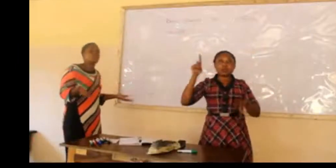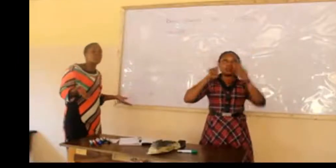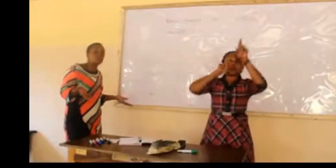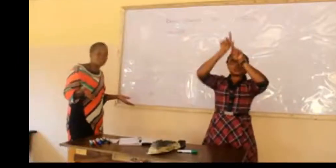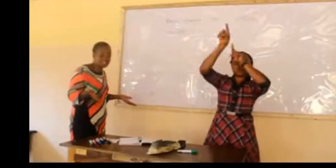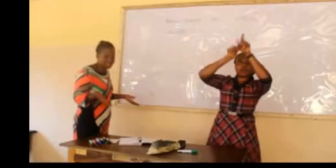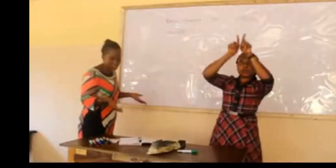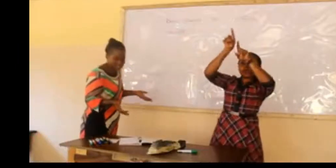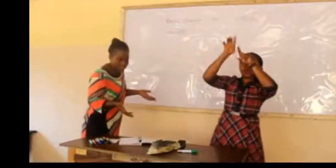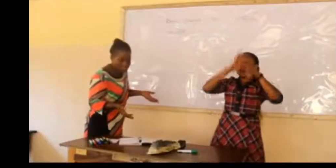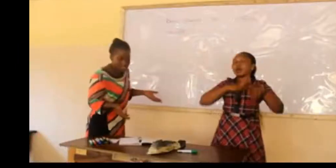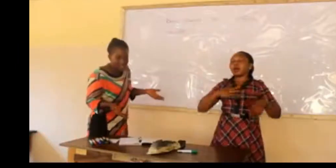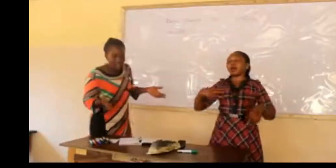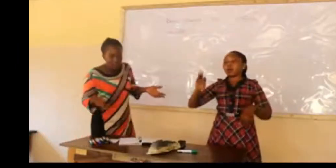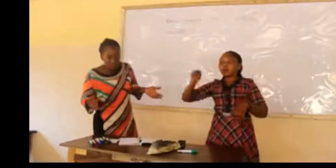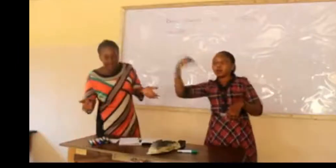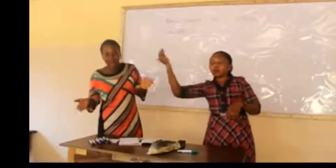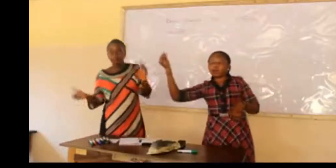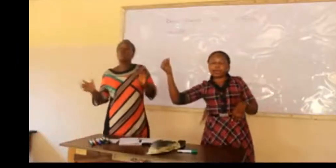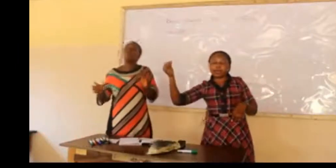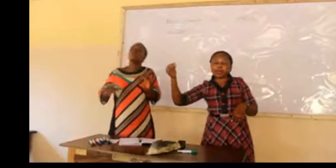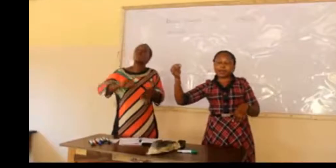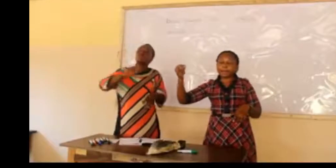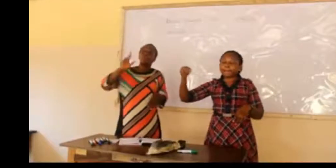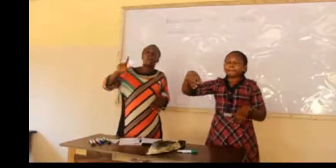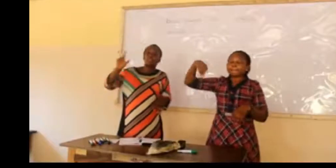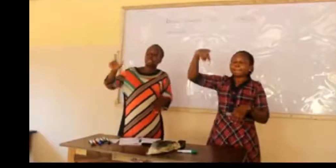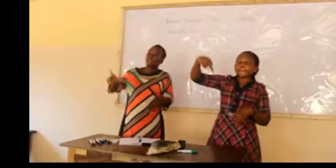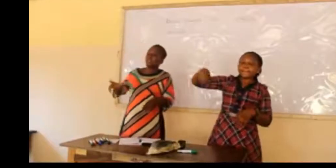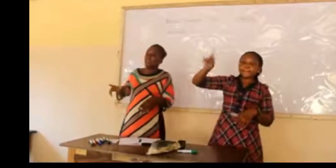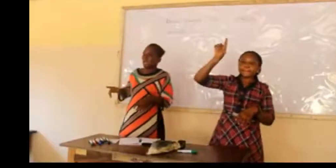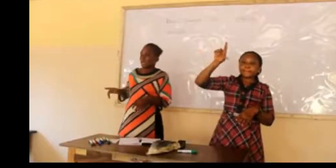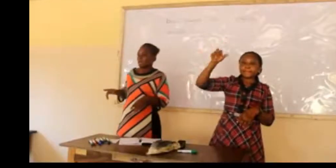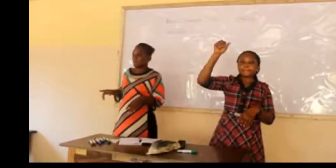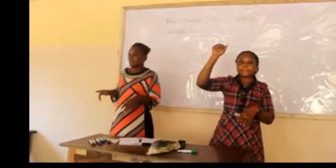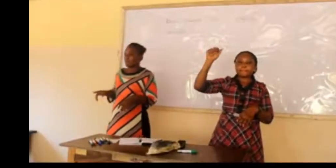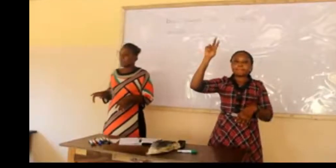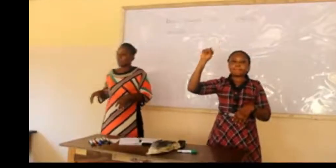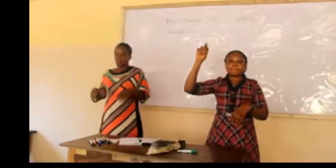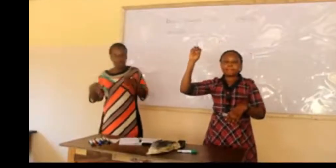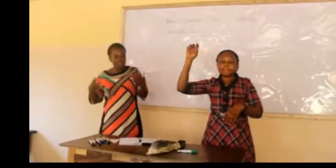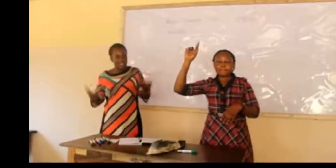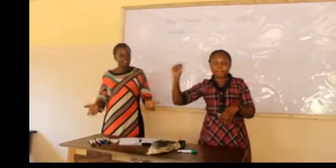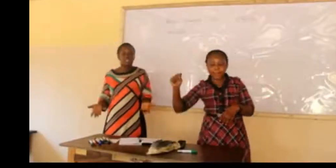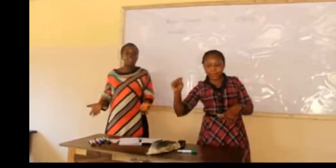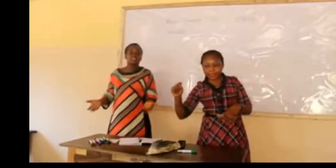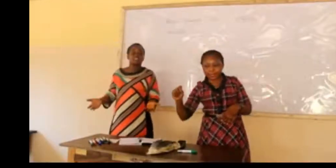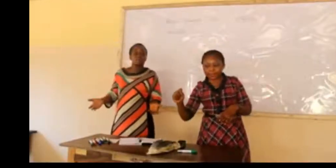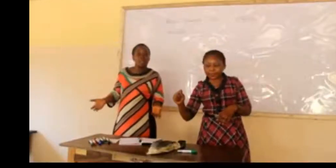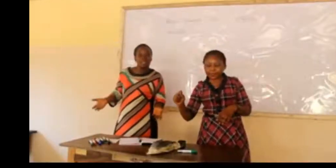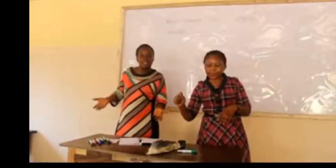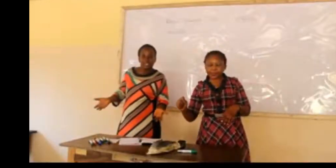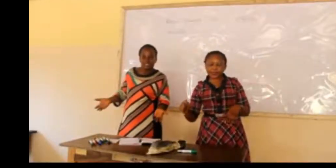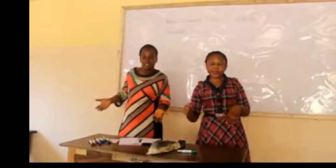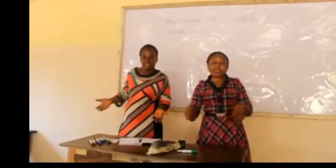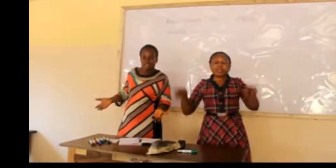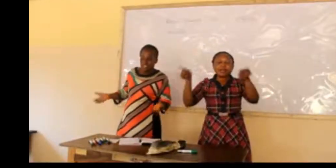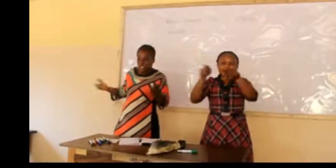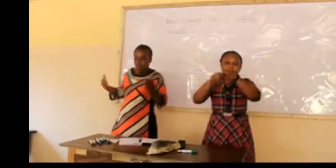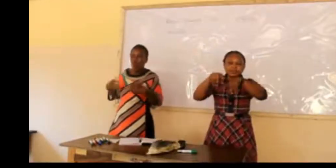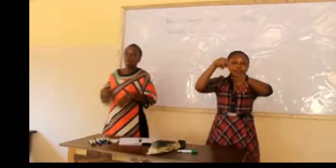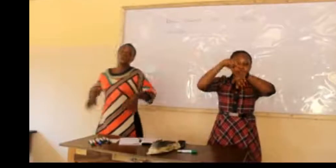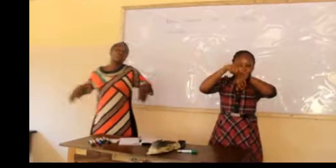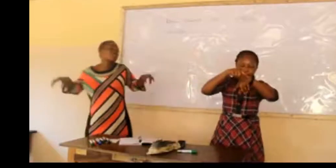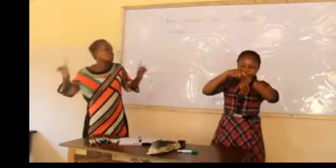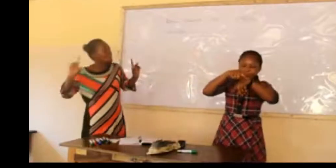are celestial bodies. One moves round another. Just as the earth is a planet,